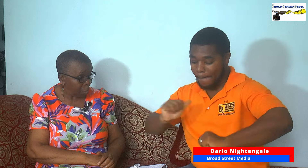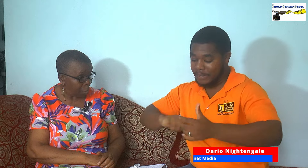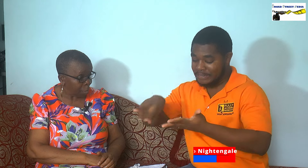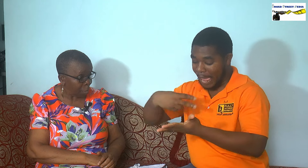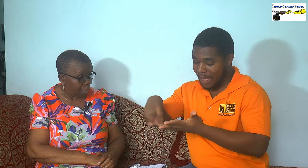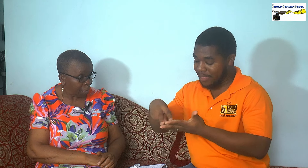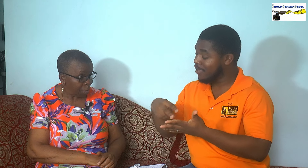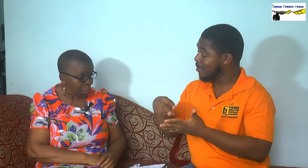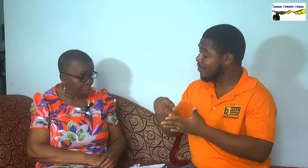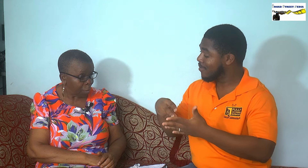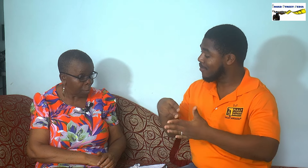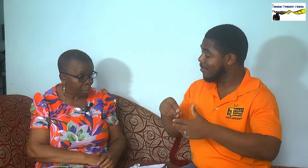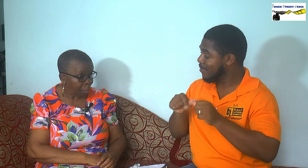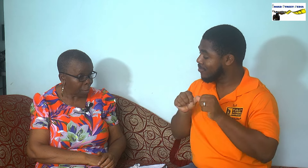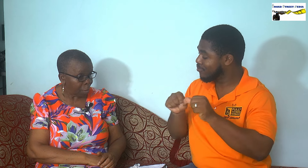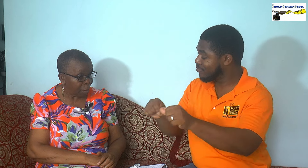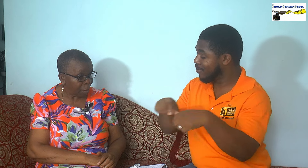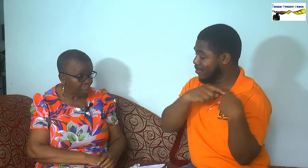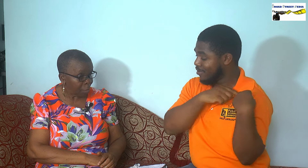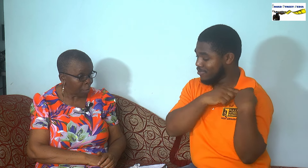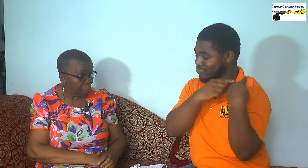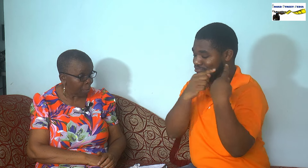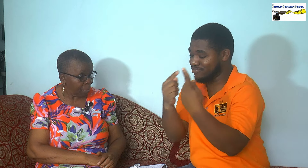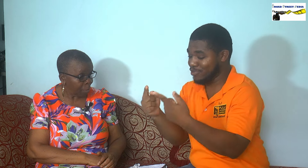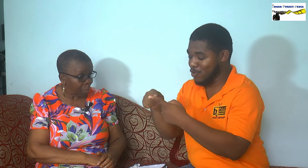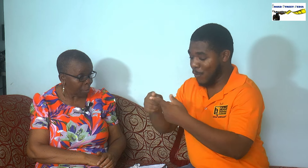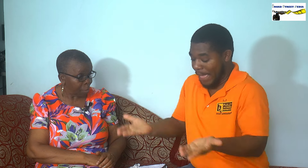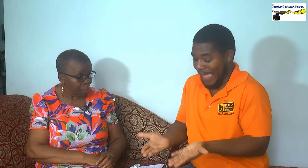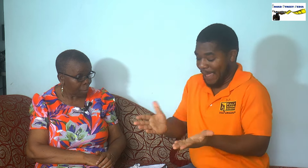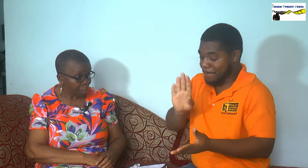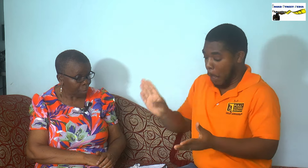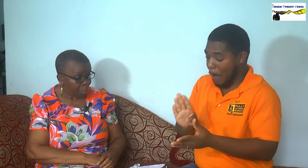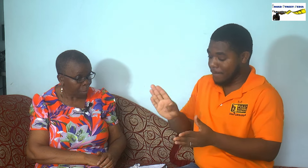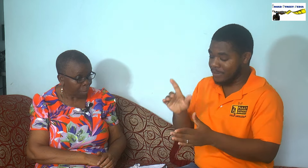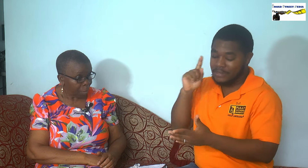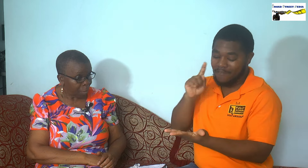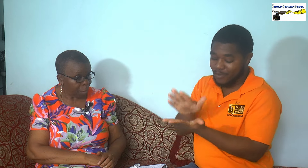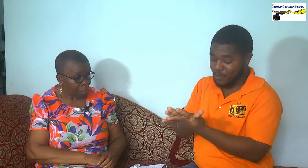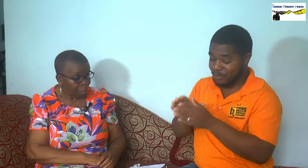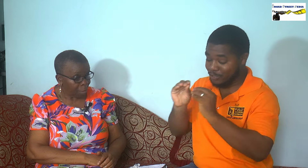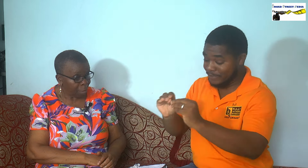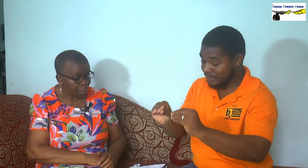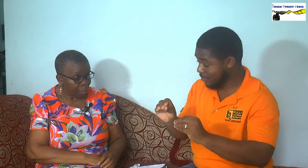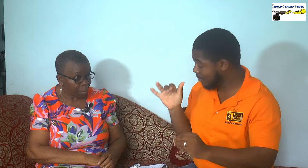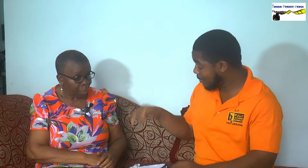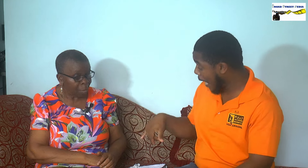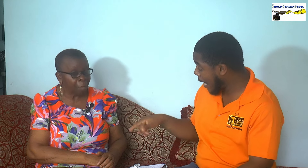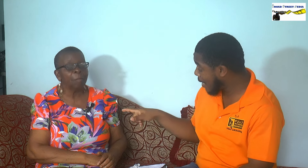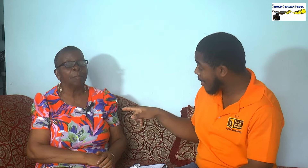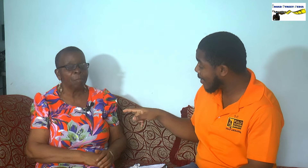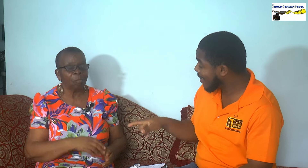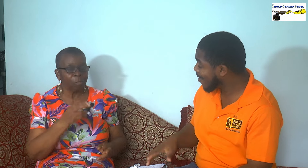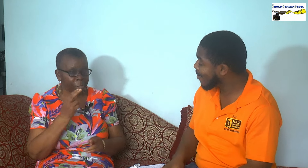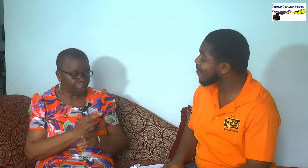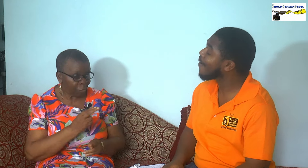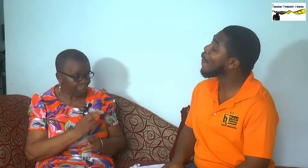deaf children drama and dance there in Jamaica, and then you continued with that when you came to Barbados, correct?